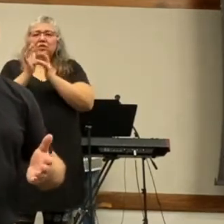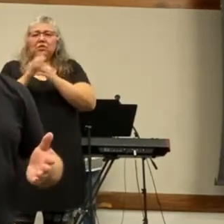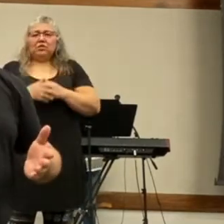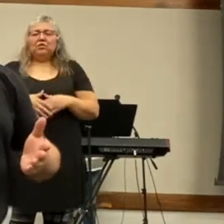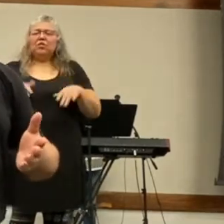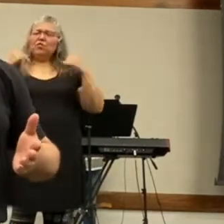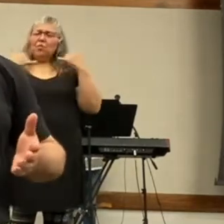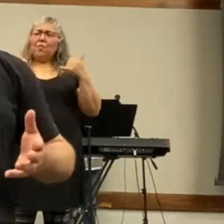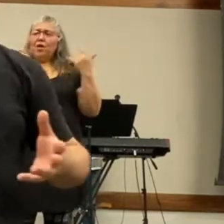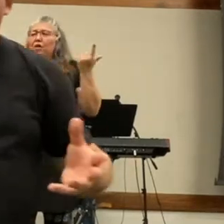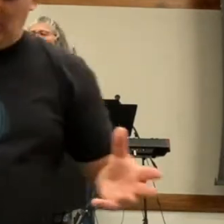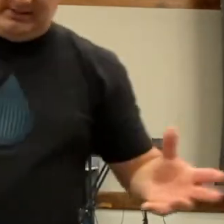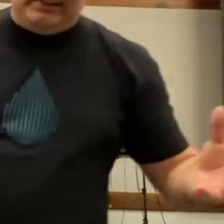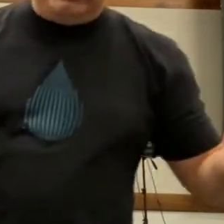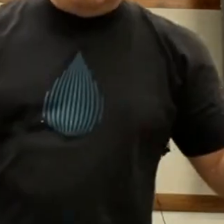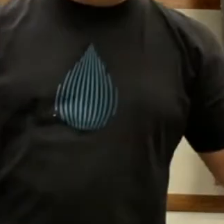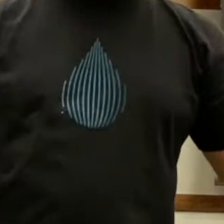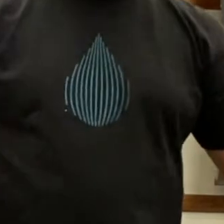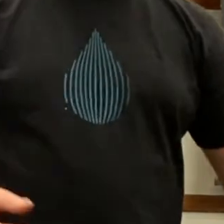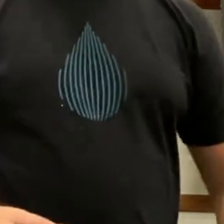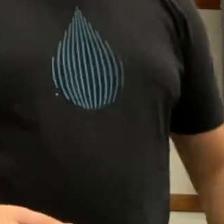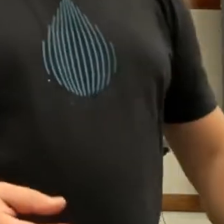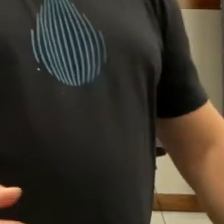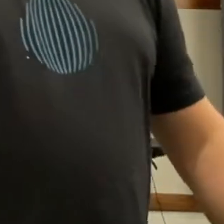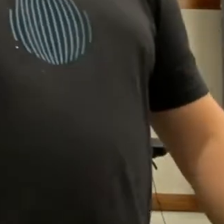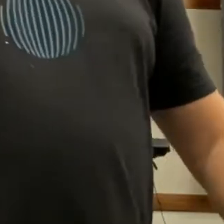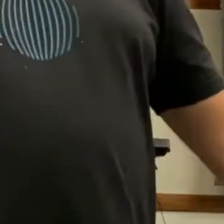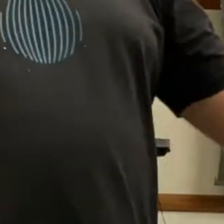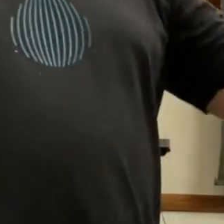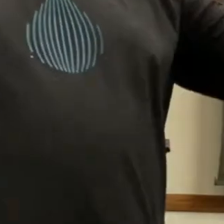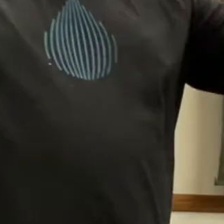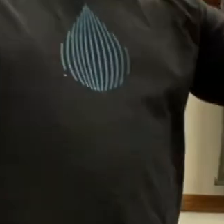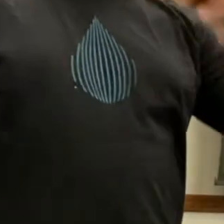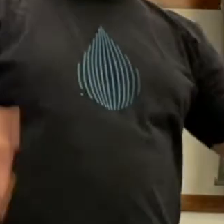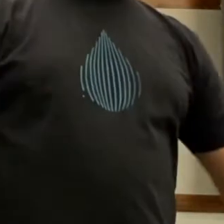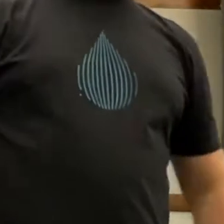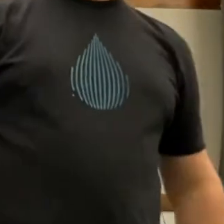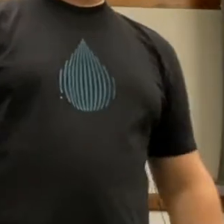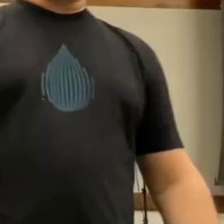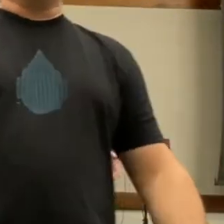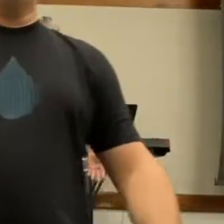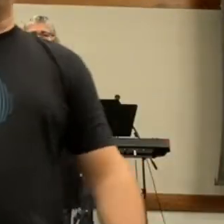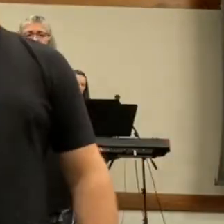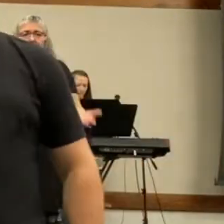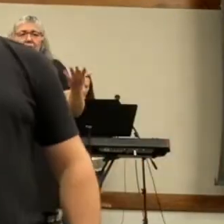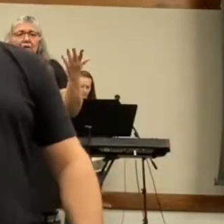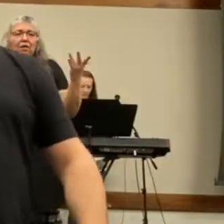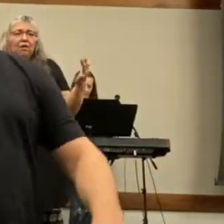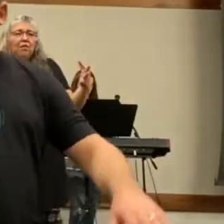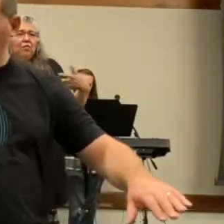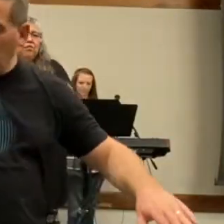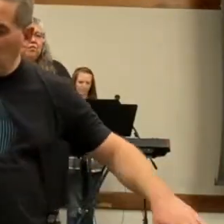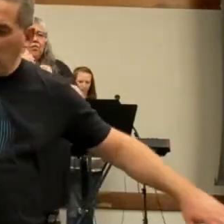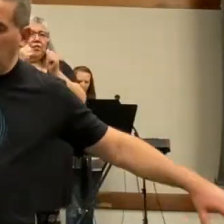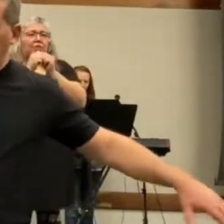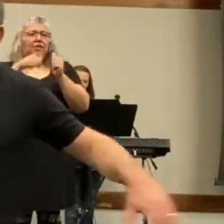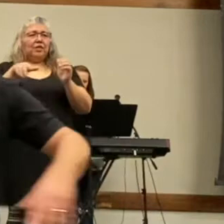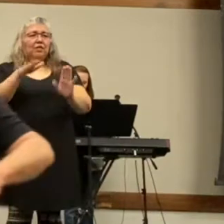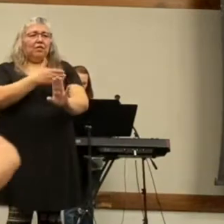right now. So I want us to stand up. I want us to stand. We're going to close out in this song, but listen.